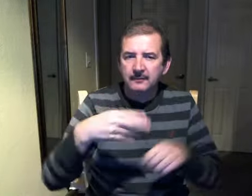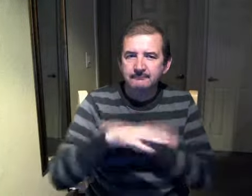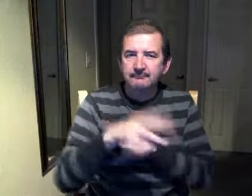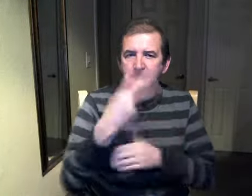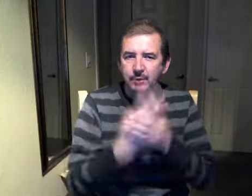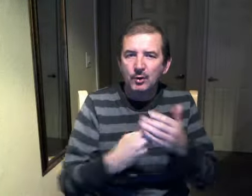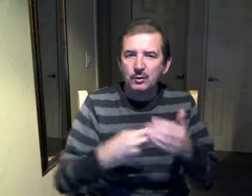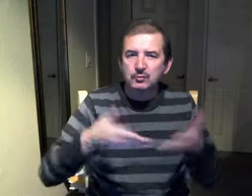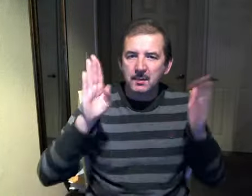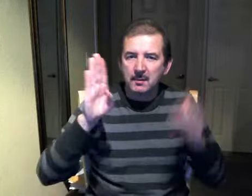I did.